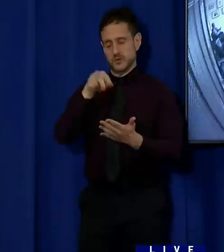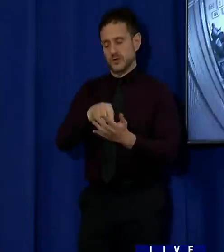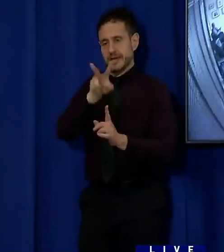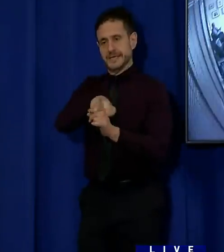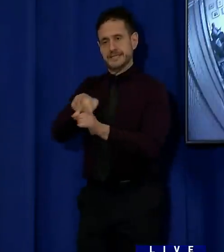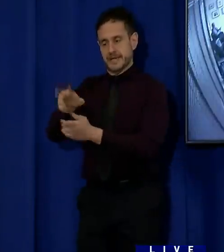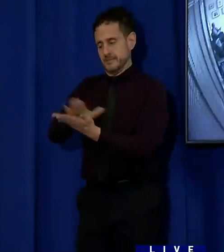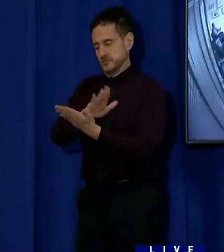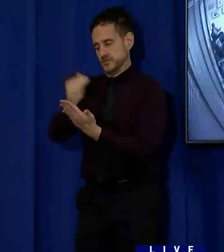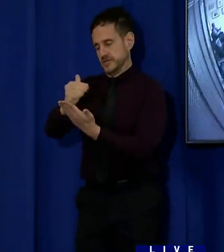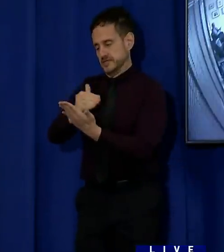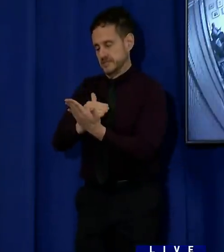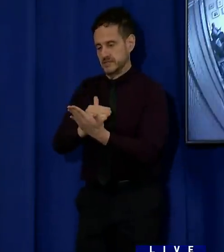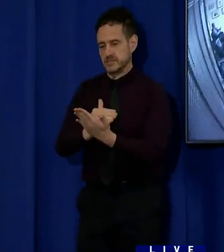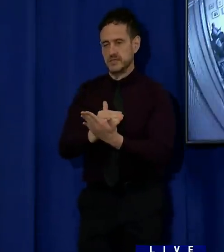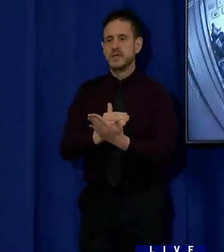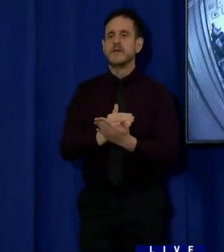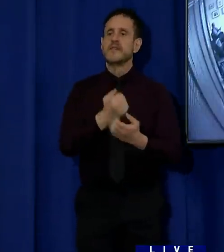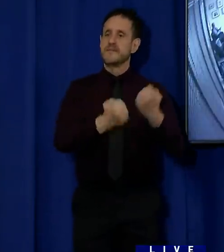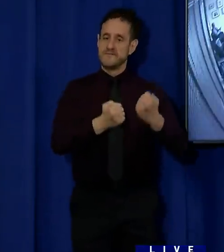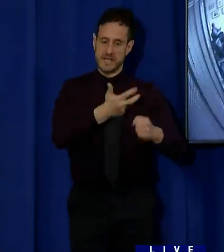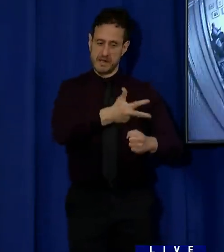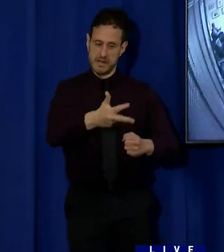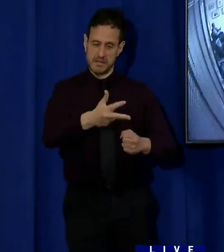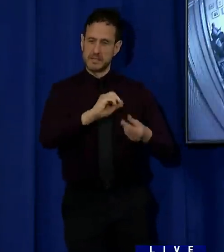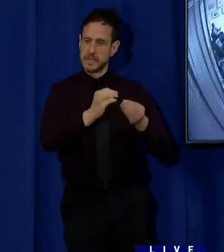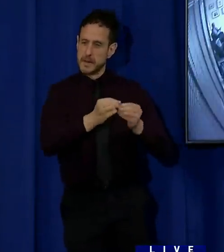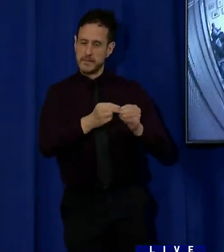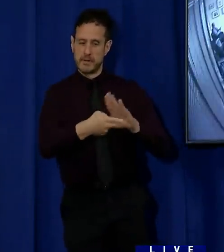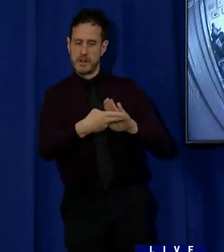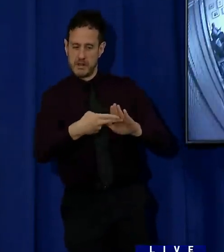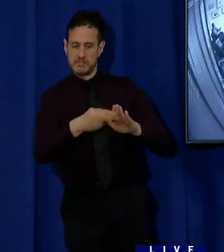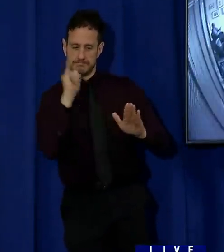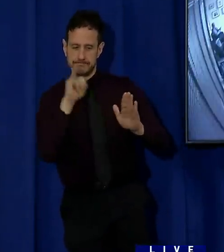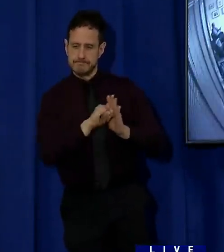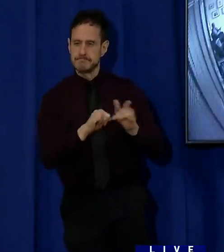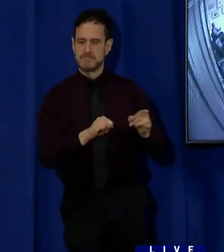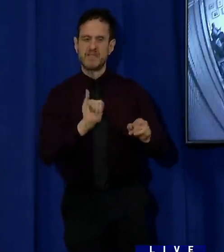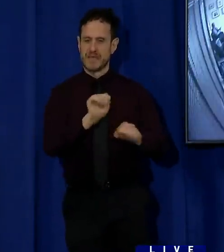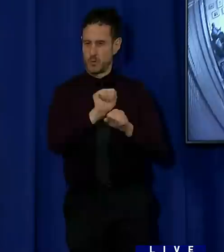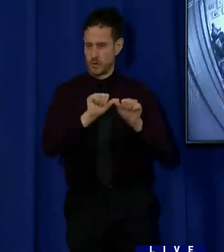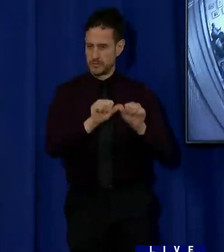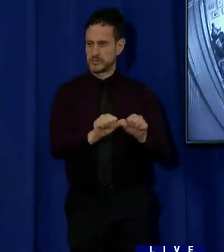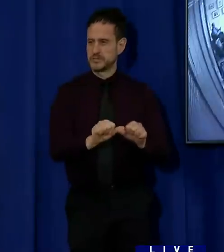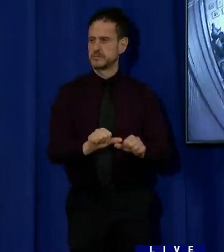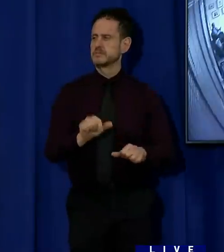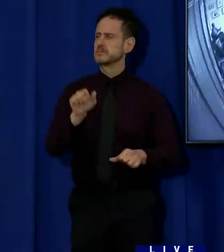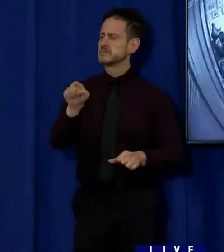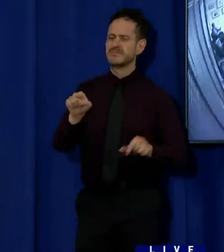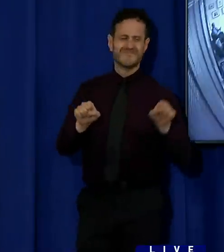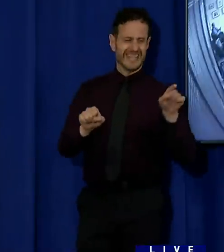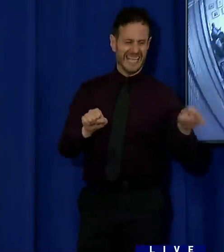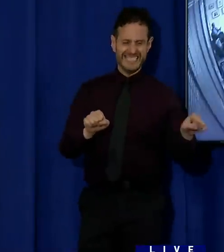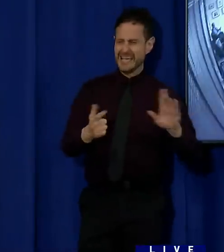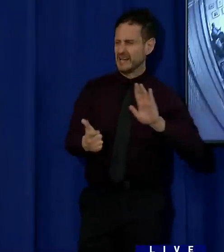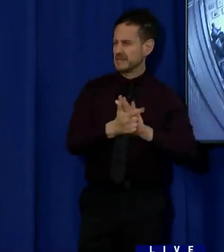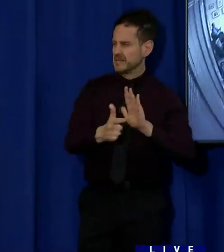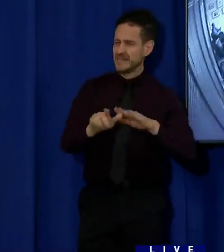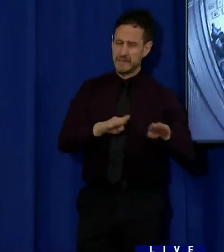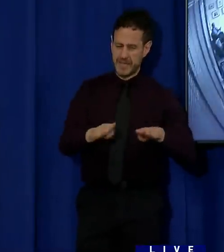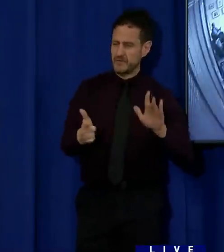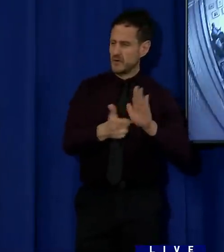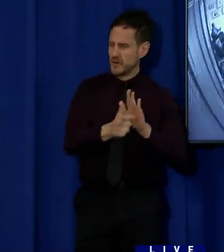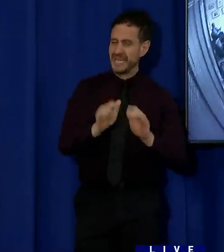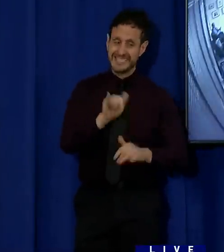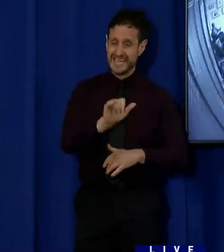the GPS on vehicles, that work is ongoing. Could they face a crime themselves? It's a question